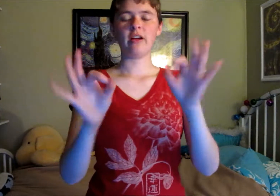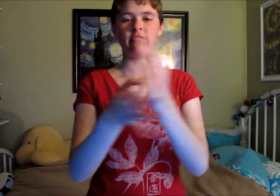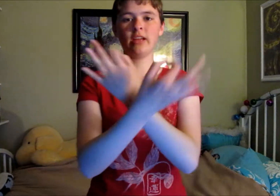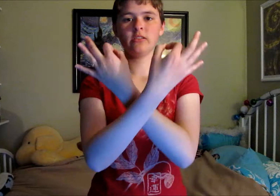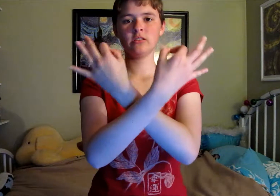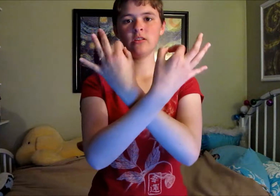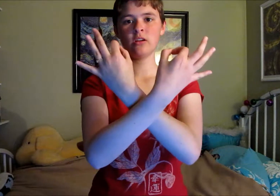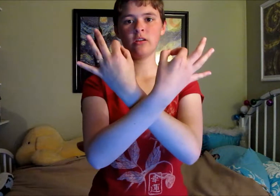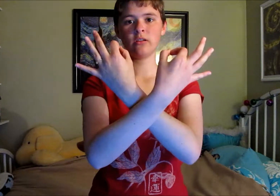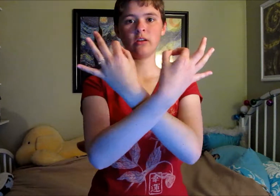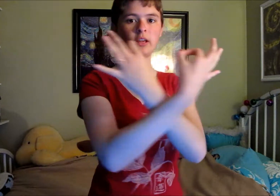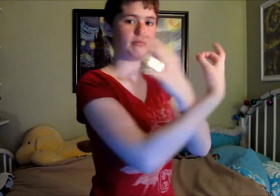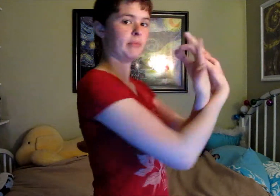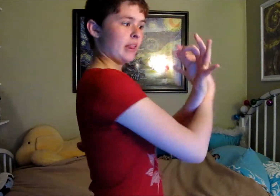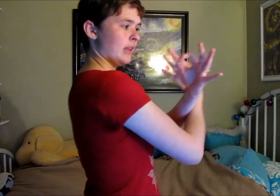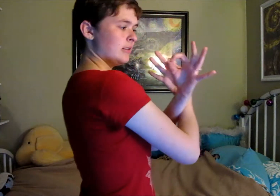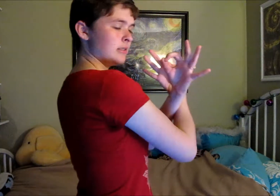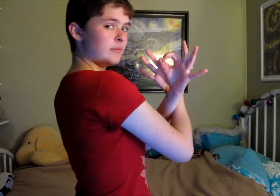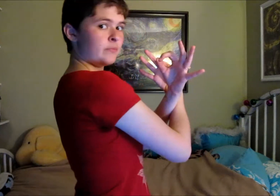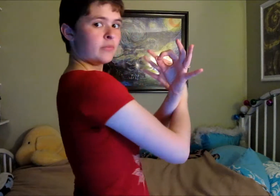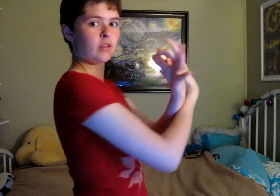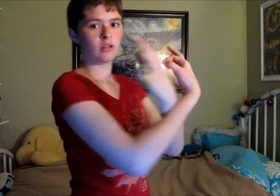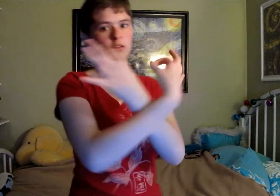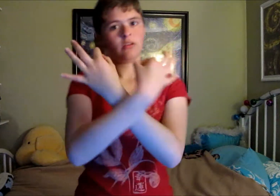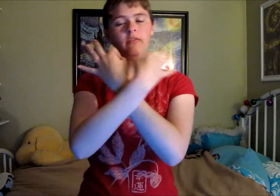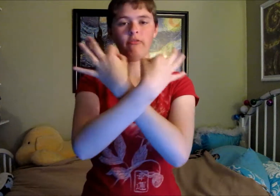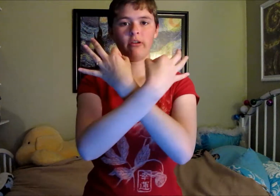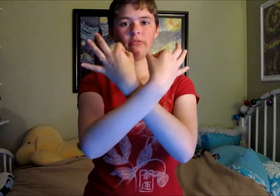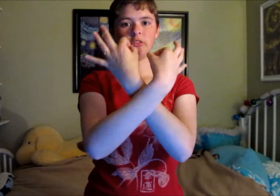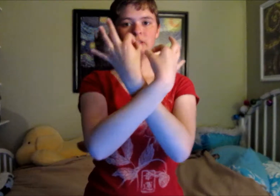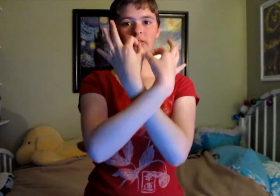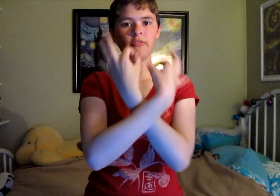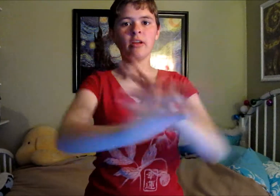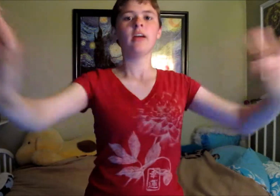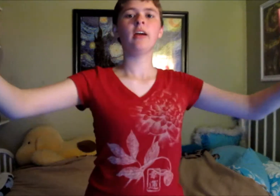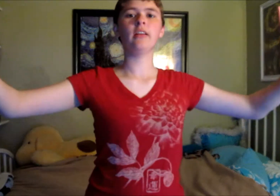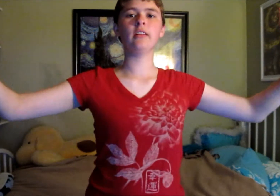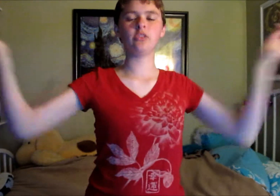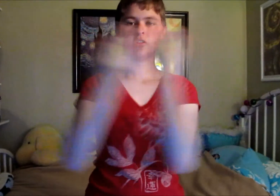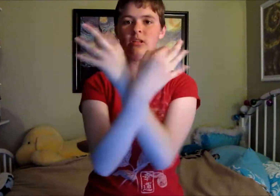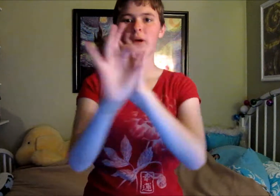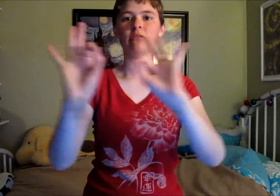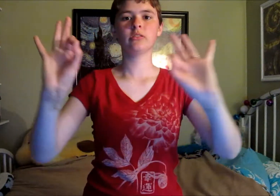F hands. Gonna keep them like this. Front of yourself, and then turn them out.